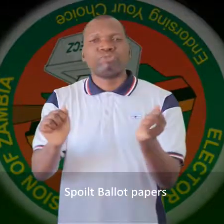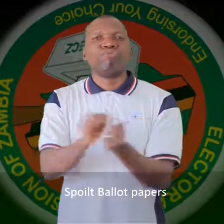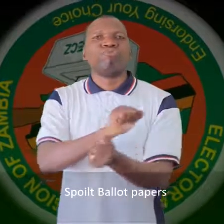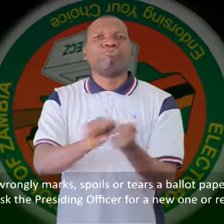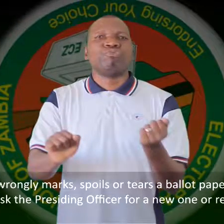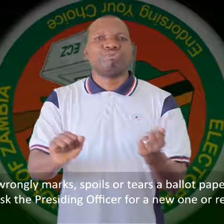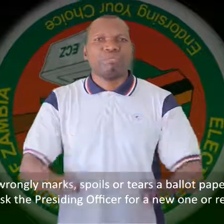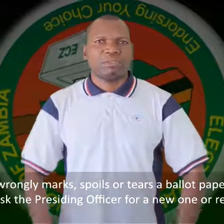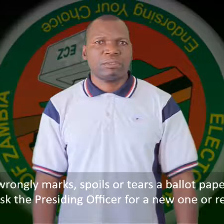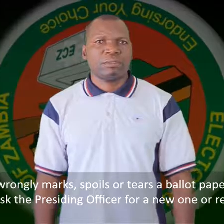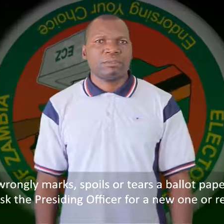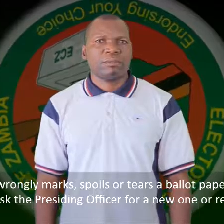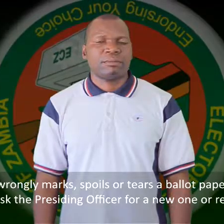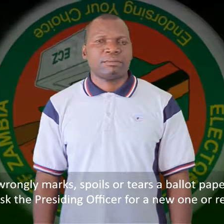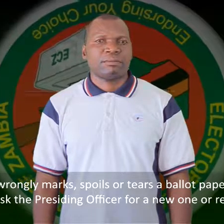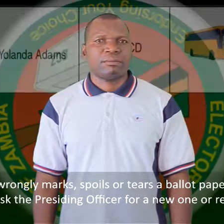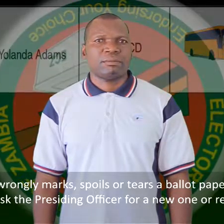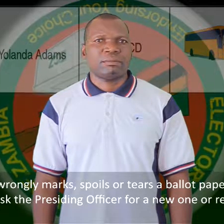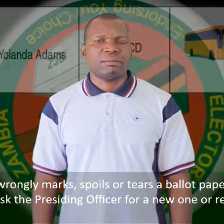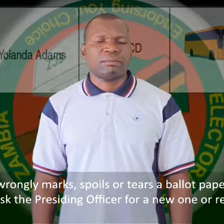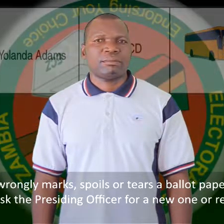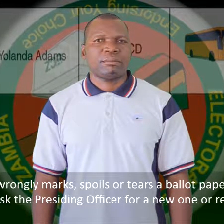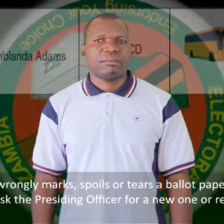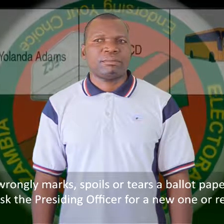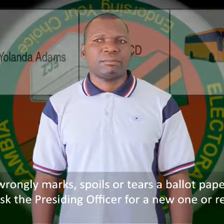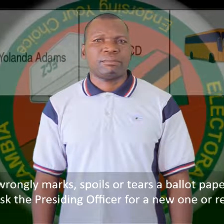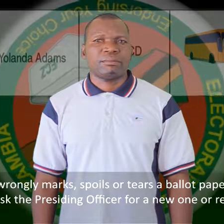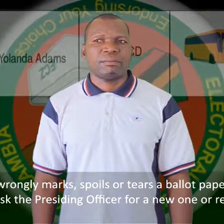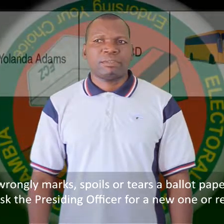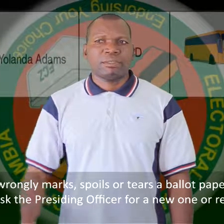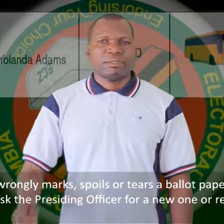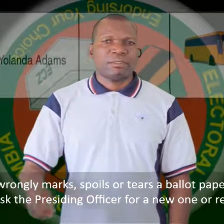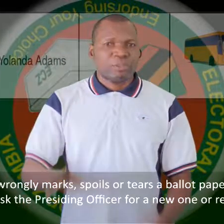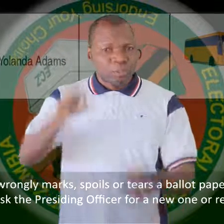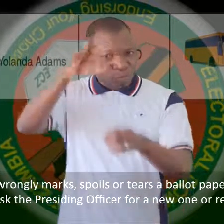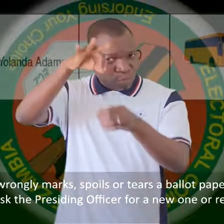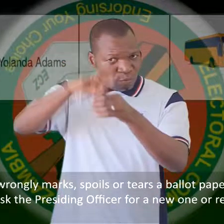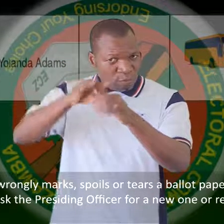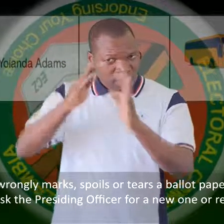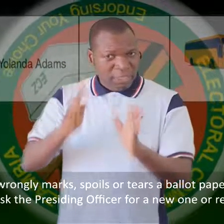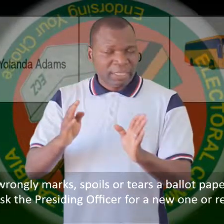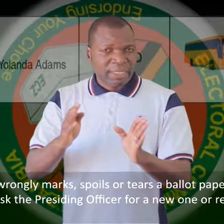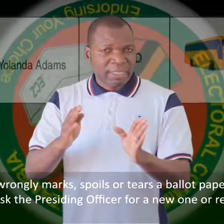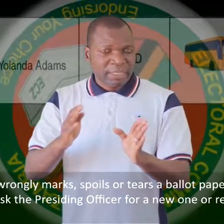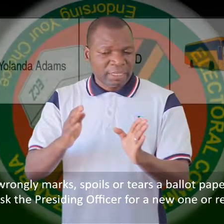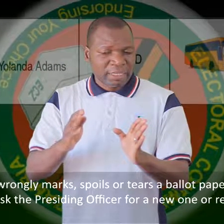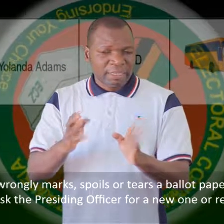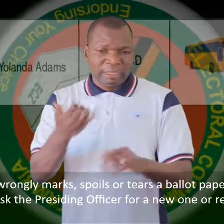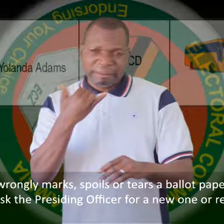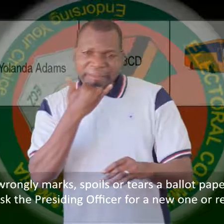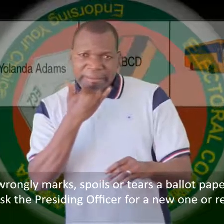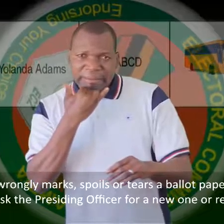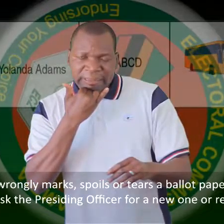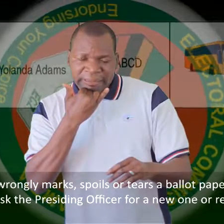If a voter wrongly marks, spoils, or tears a ballot paper, they can ask the presiding officer for a new one